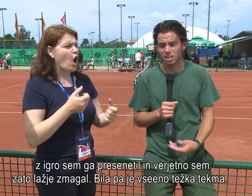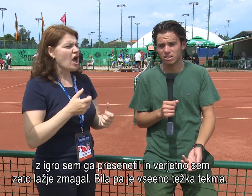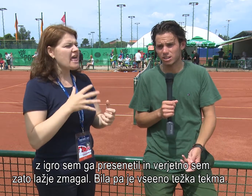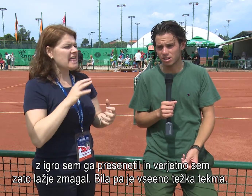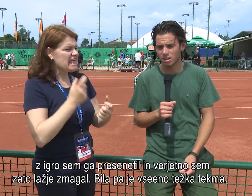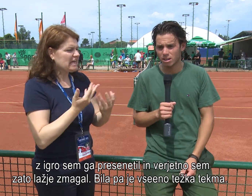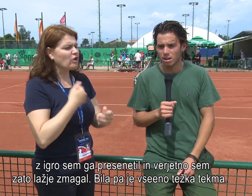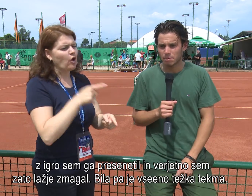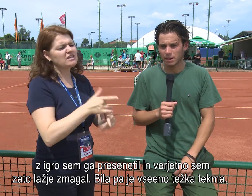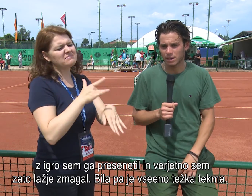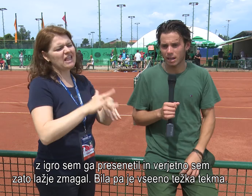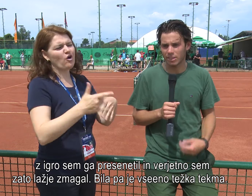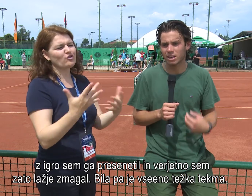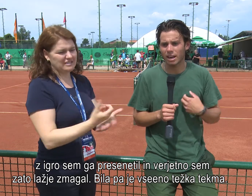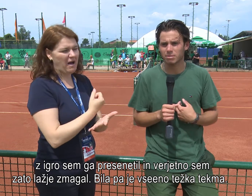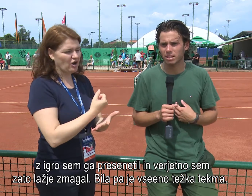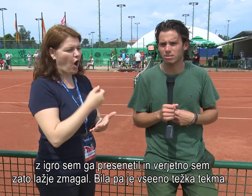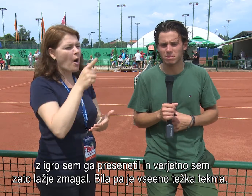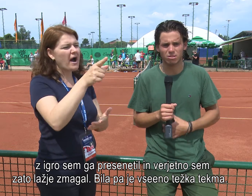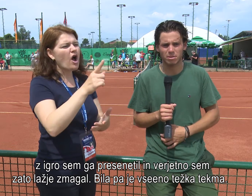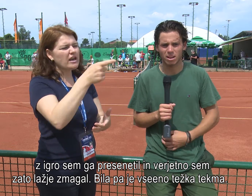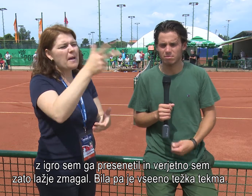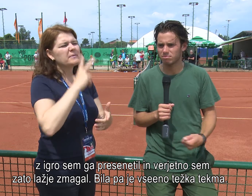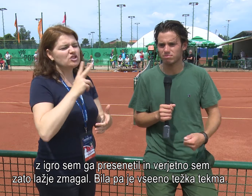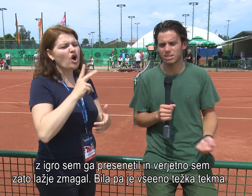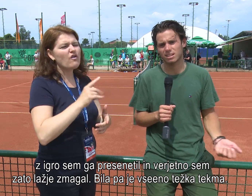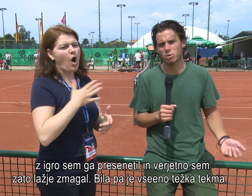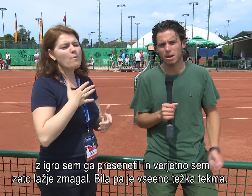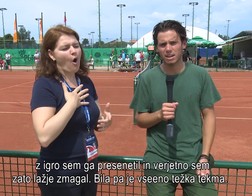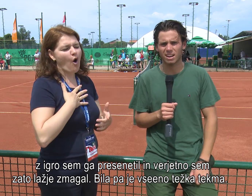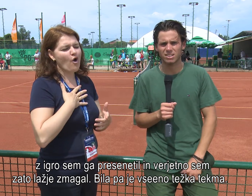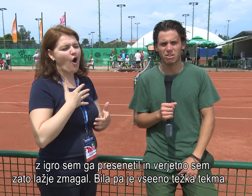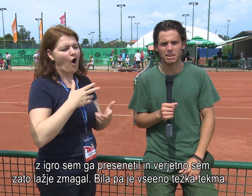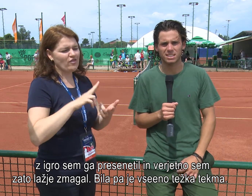easier. But I think he expected me to play the way I played last 3 matches.